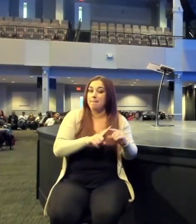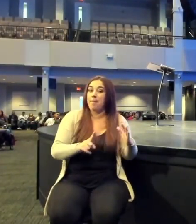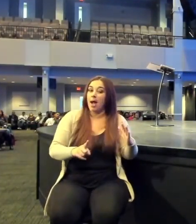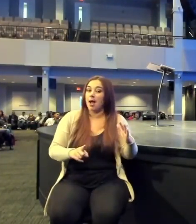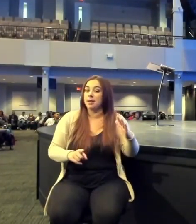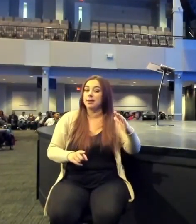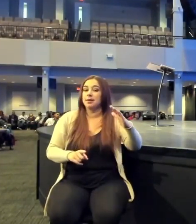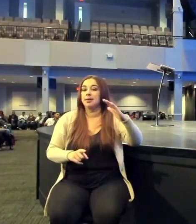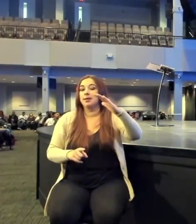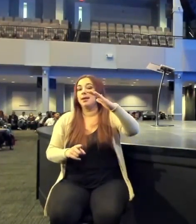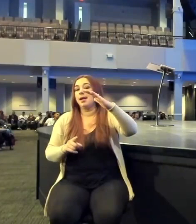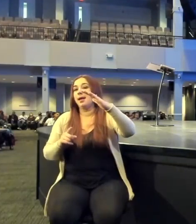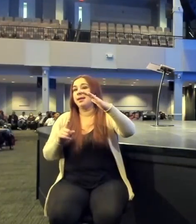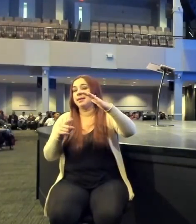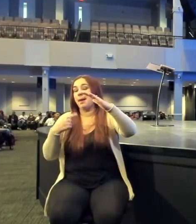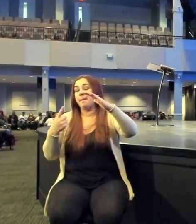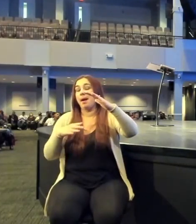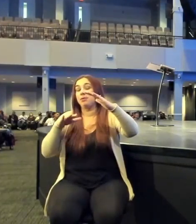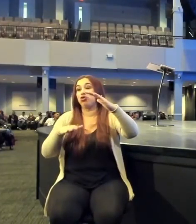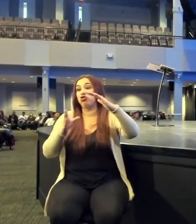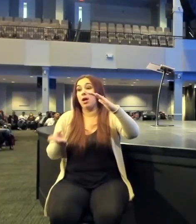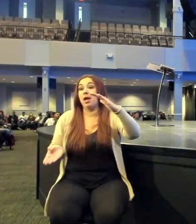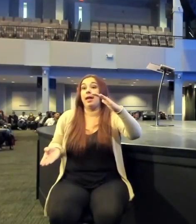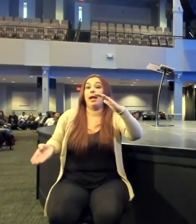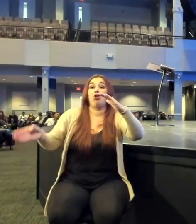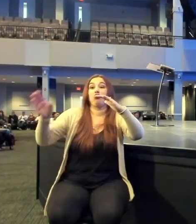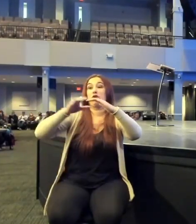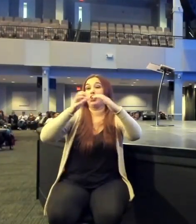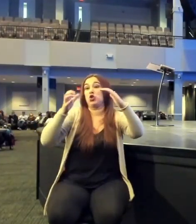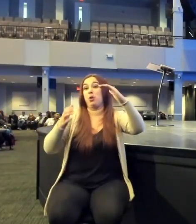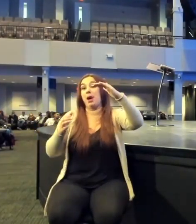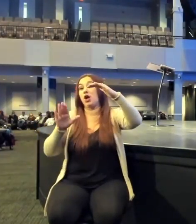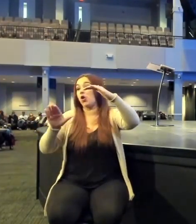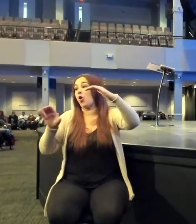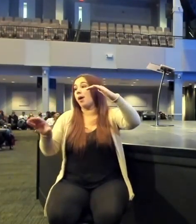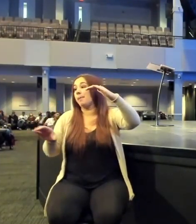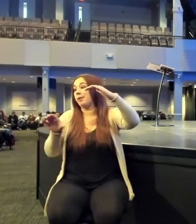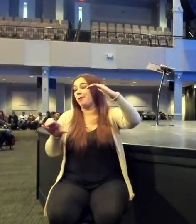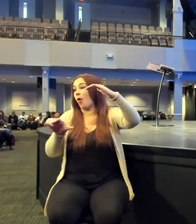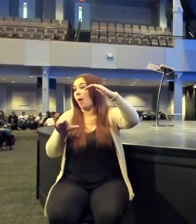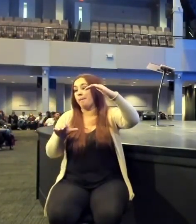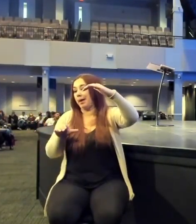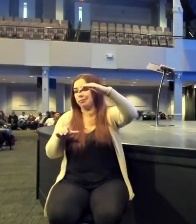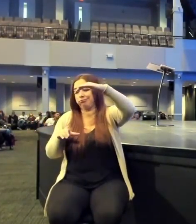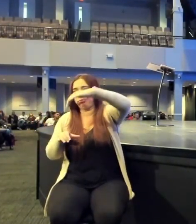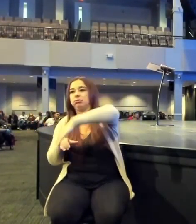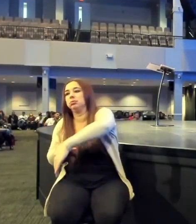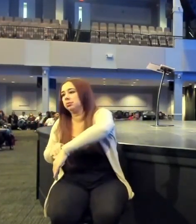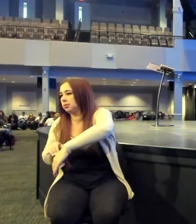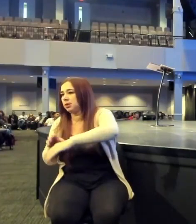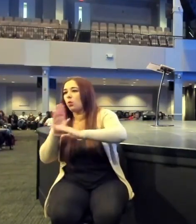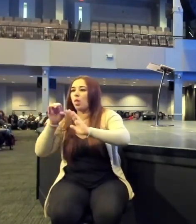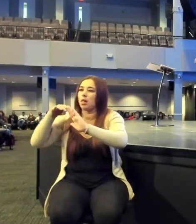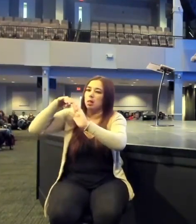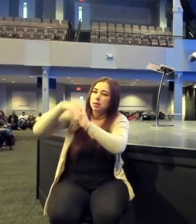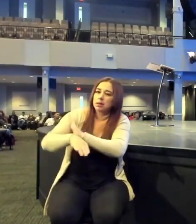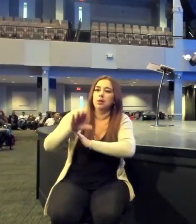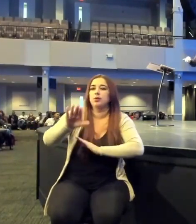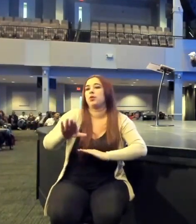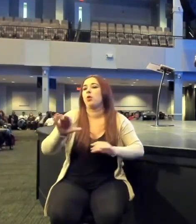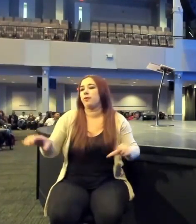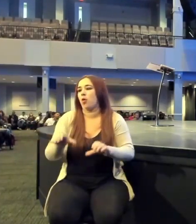when stress increases in your life to such a degree that it has a deleterious effect upon you. It begins to